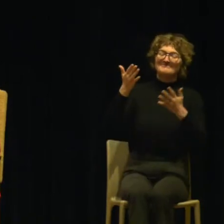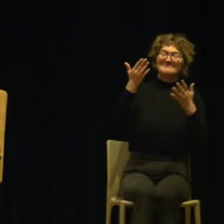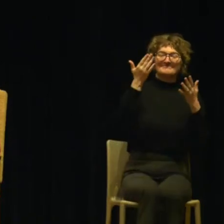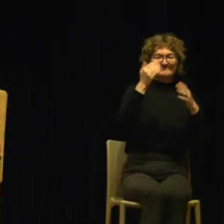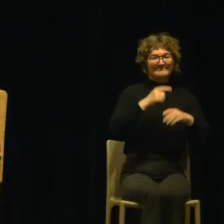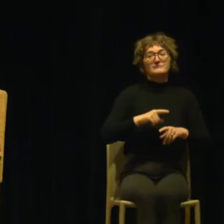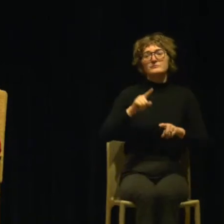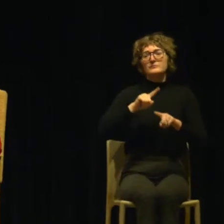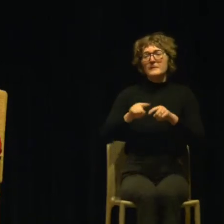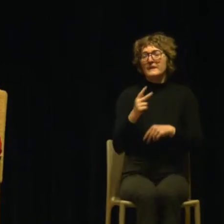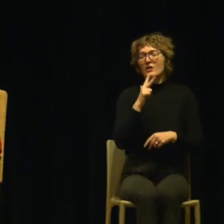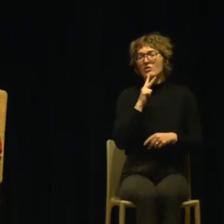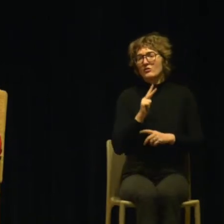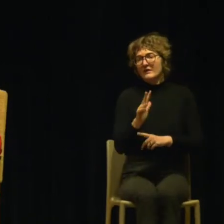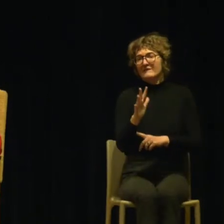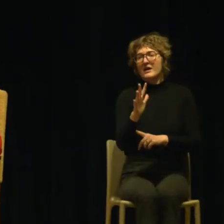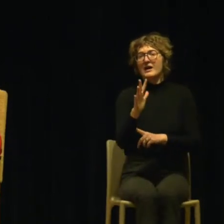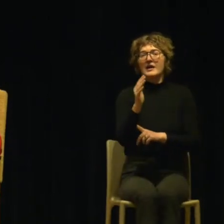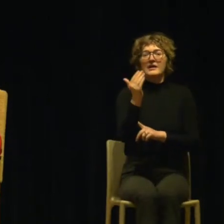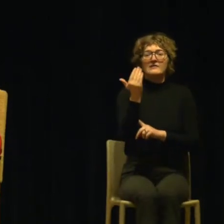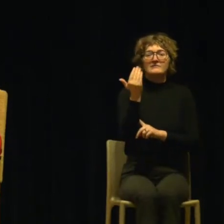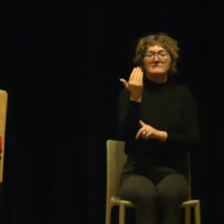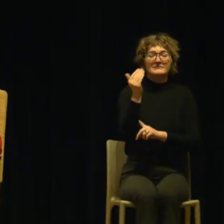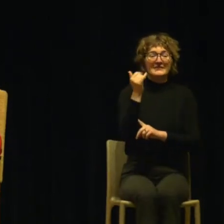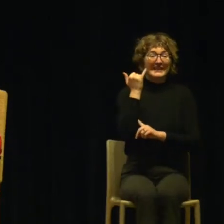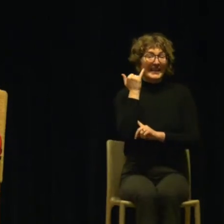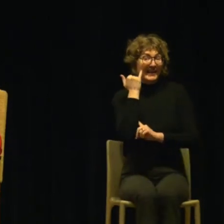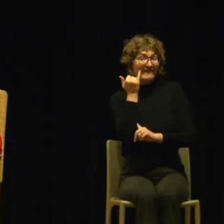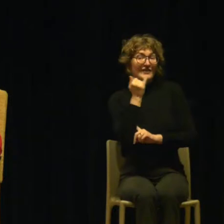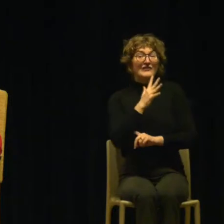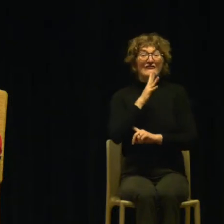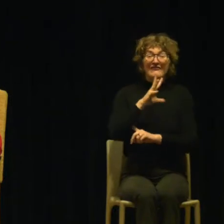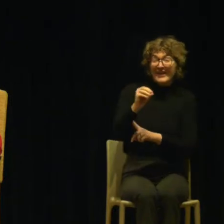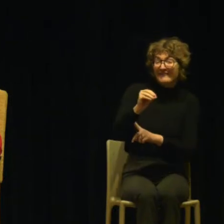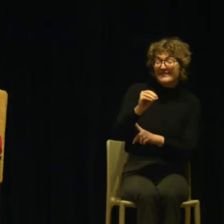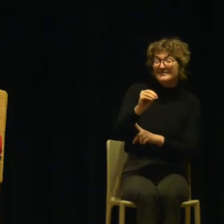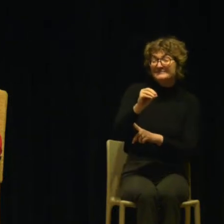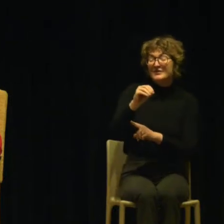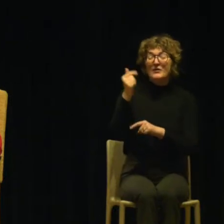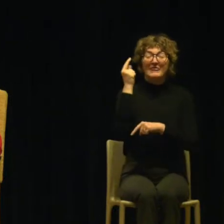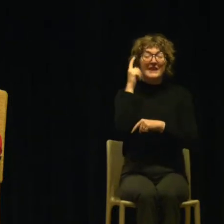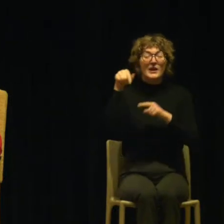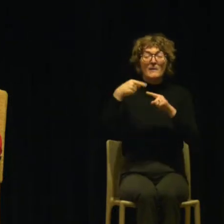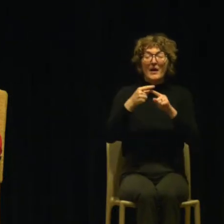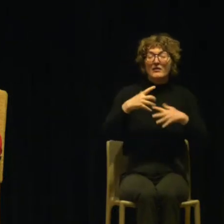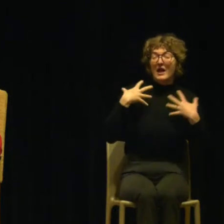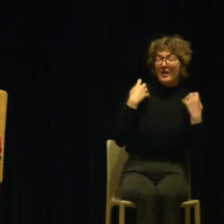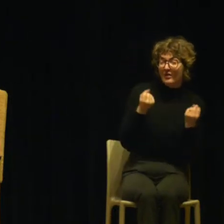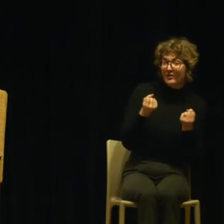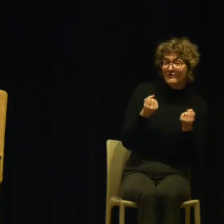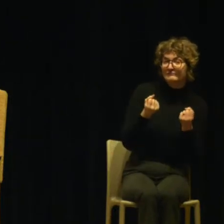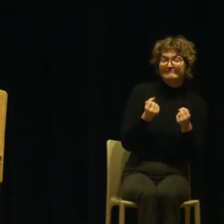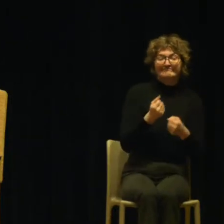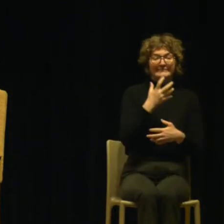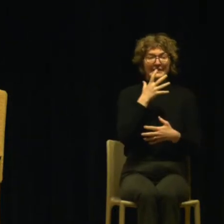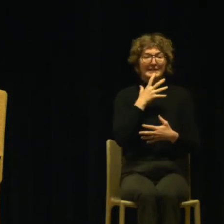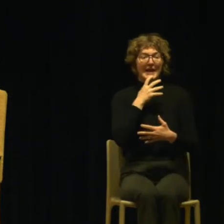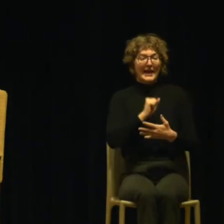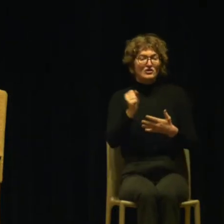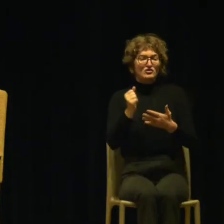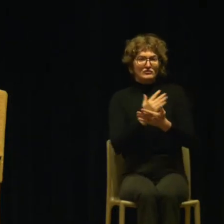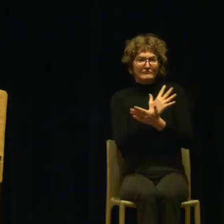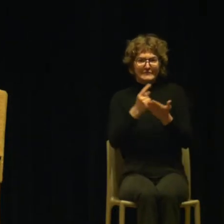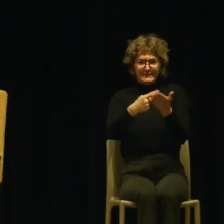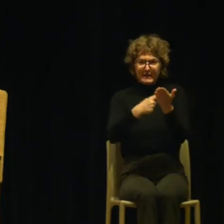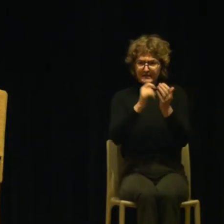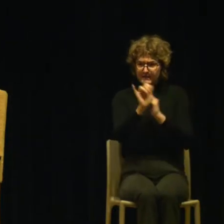but if you're 35, there's certain things you can do. If you're 50, there's certain, and then what should you be thinking about? So could you just take us through the ages? All right, let me say this,